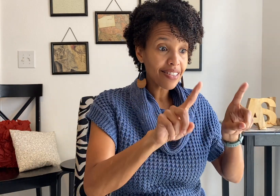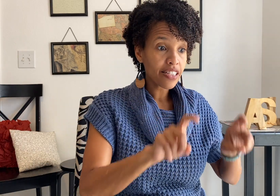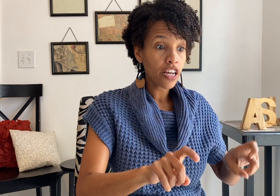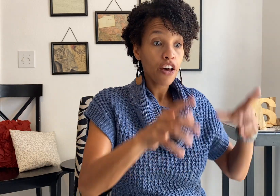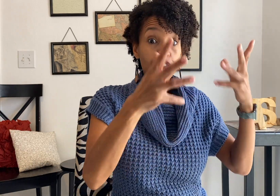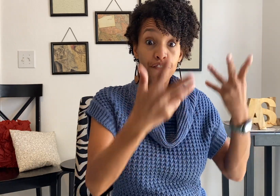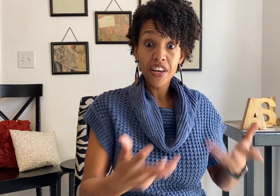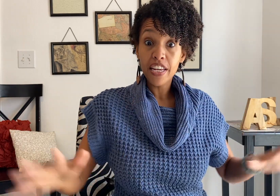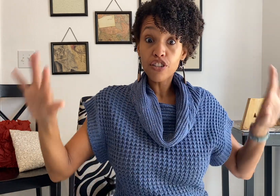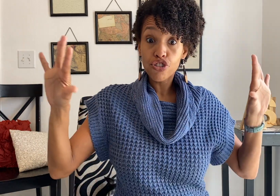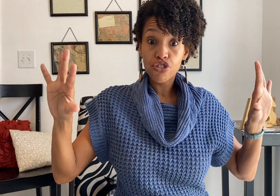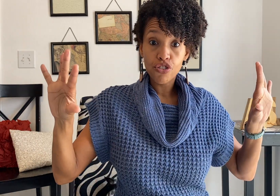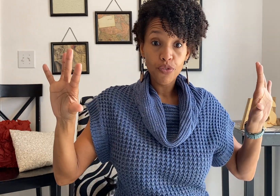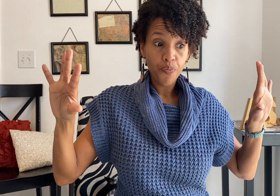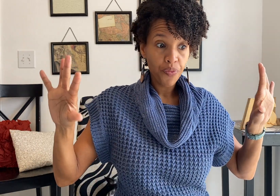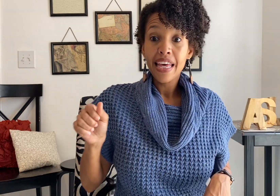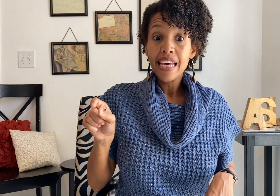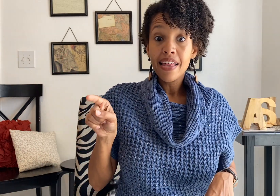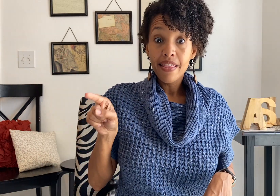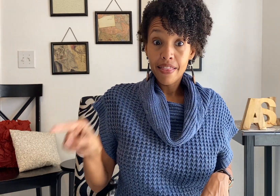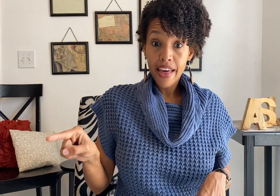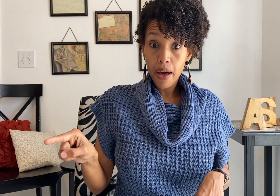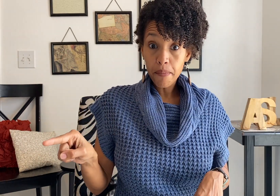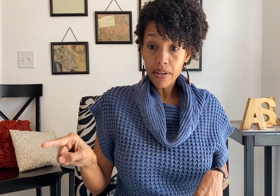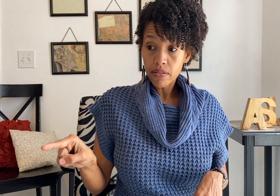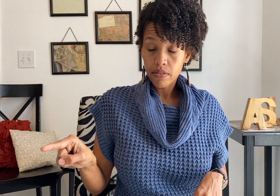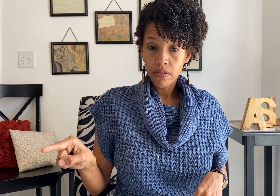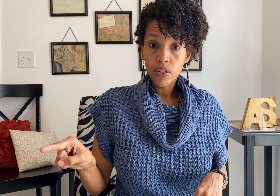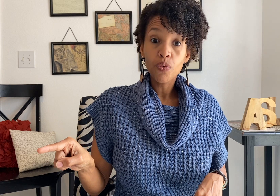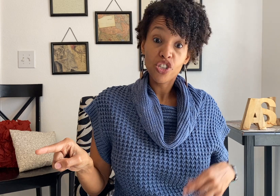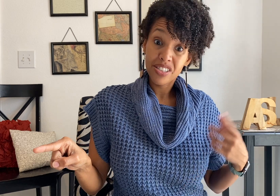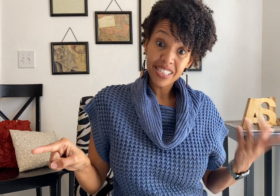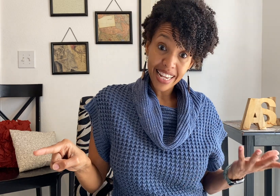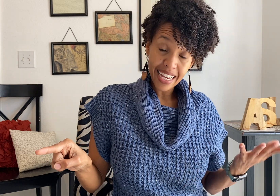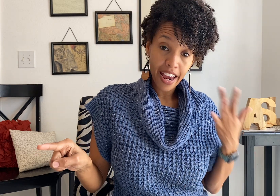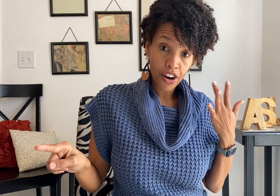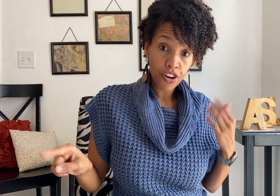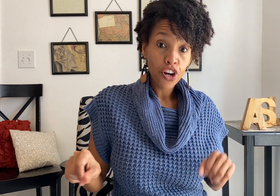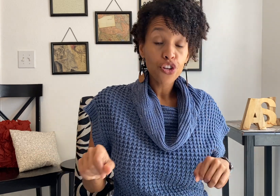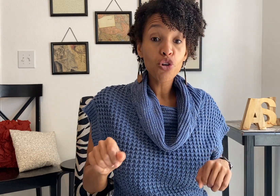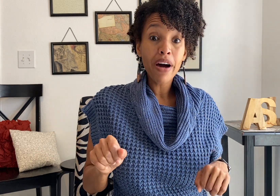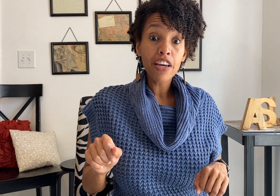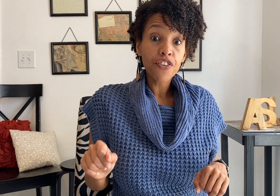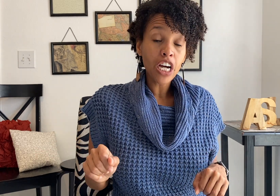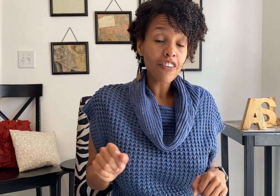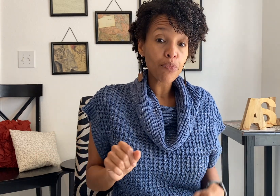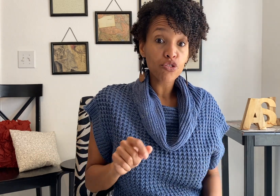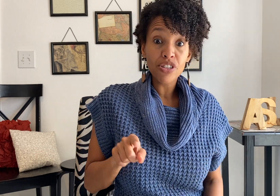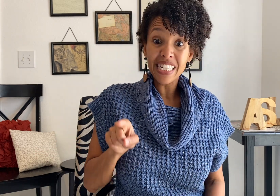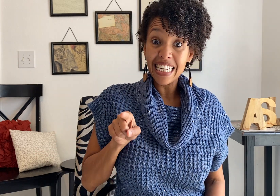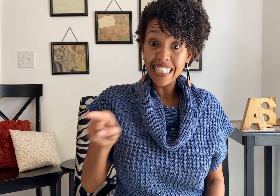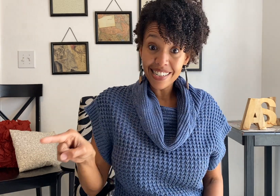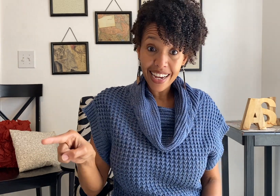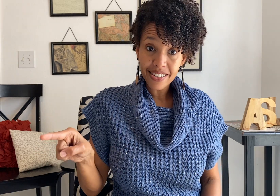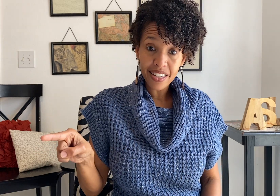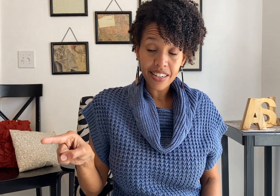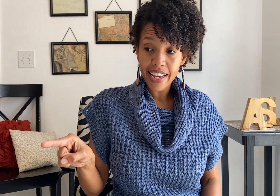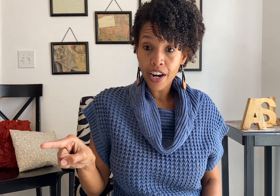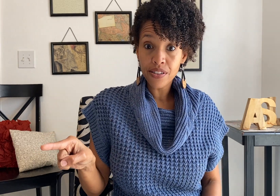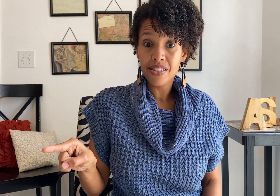test, finish, them, which is the daycare. You might feel comfortable just indexing the daycare since that's